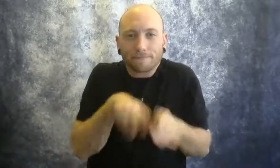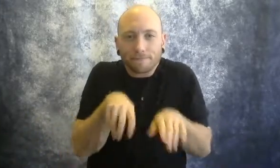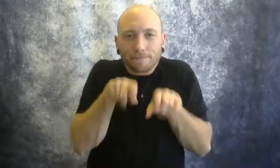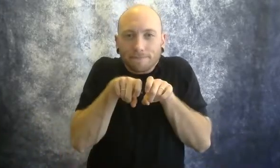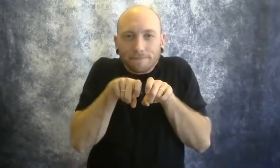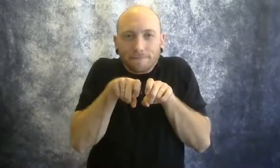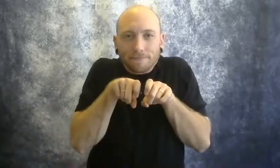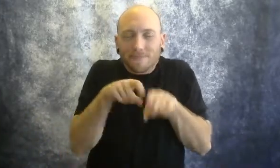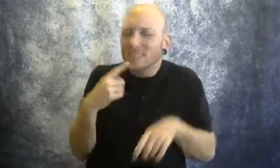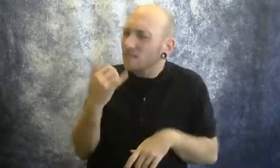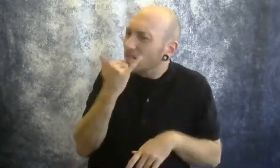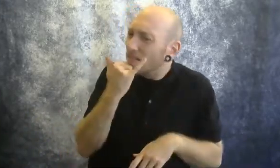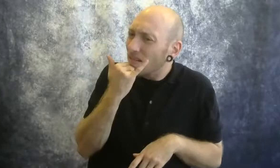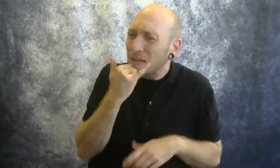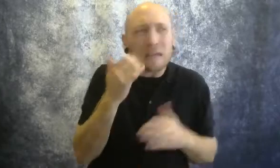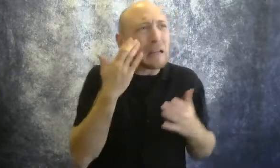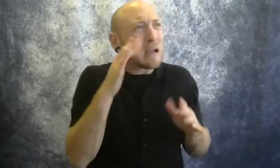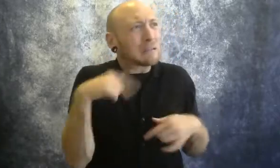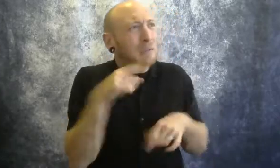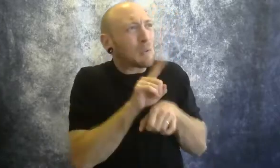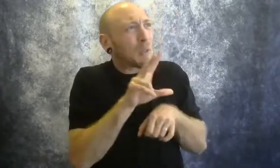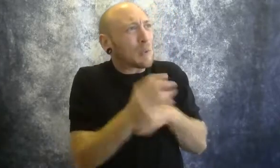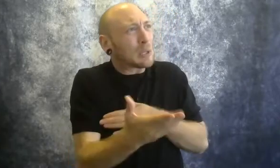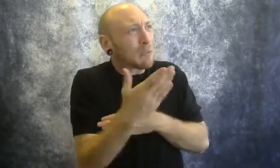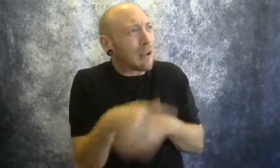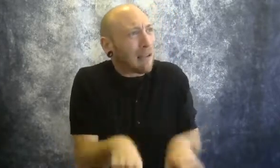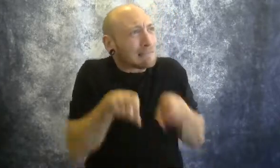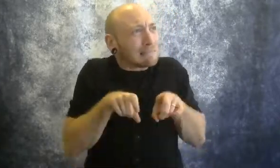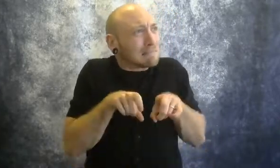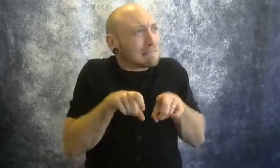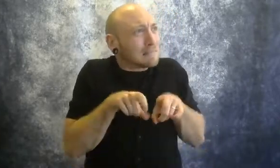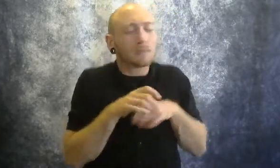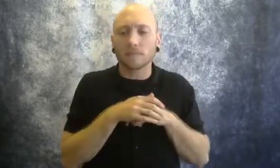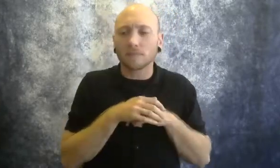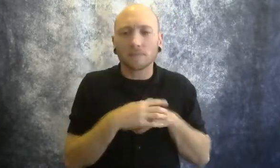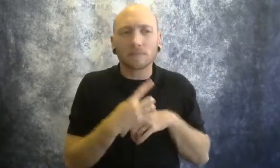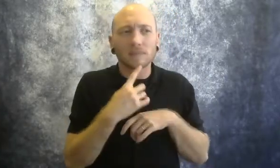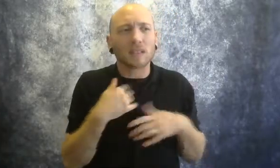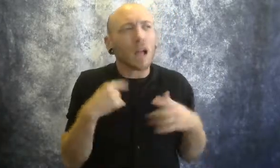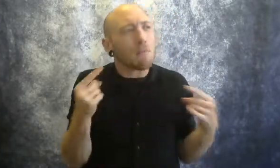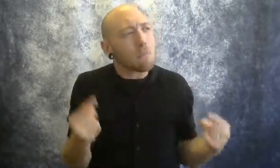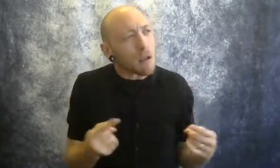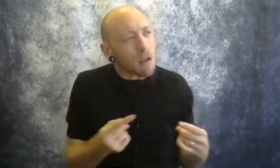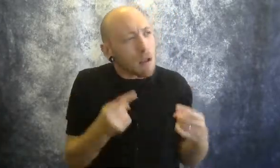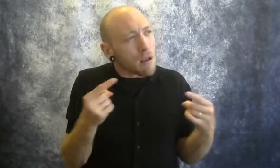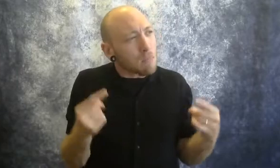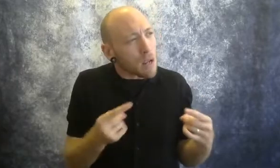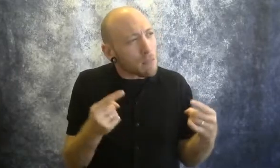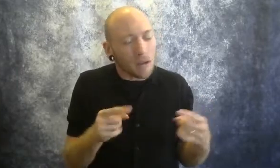she had her knees drawn up. And I said, "What's the matter with you?" She says, "I don't know. I've been this way since 1:30 this morning." And she